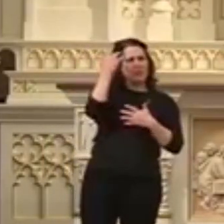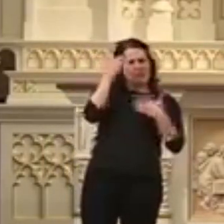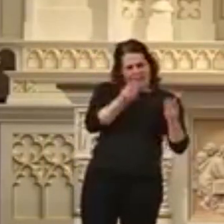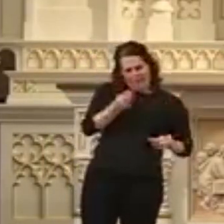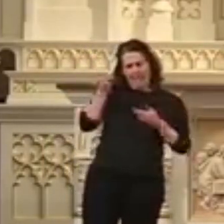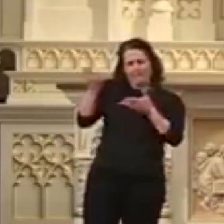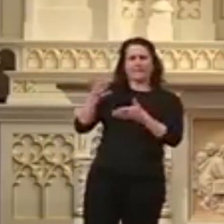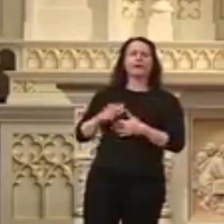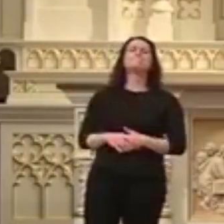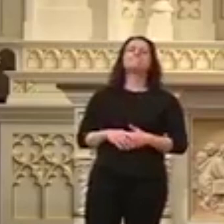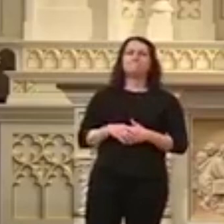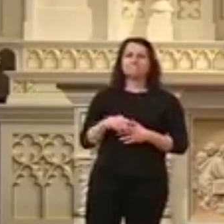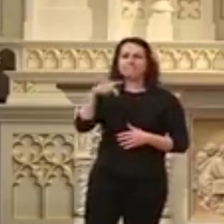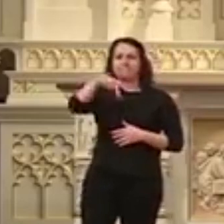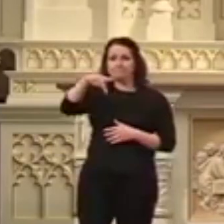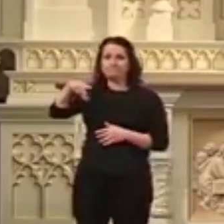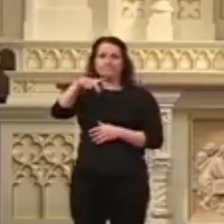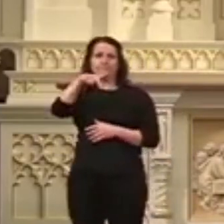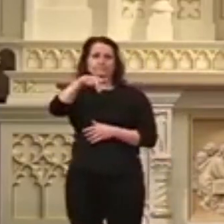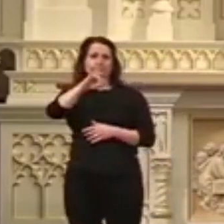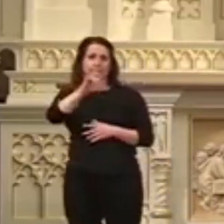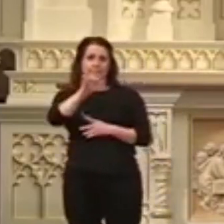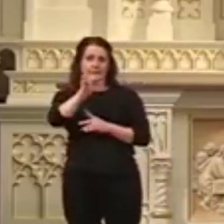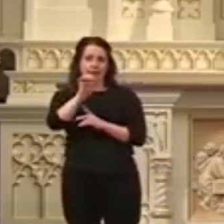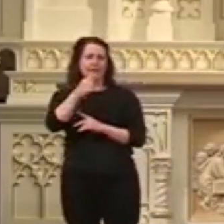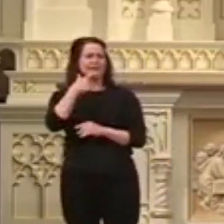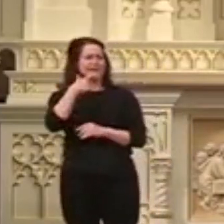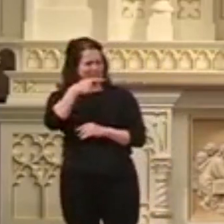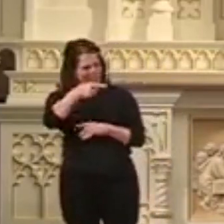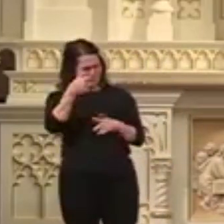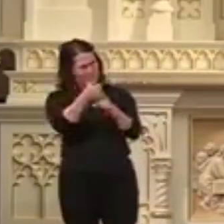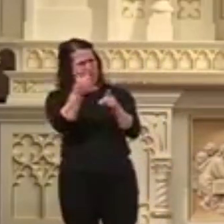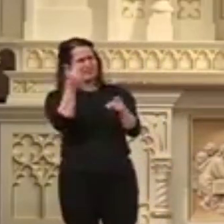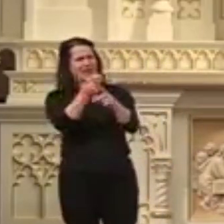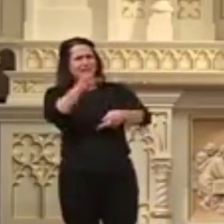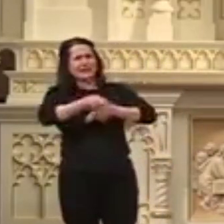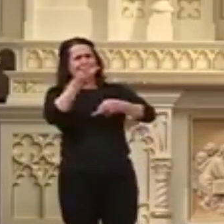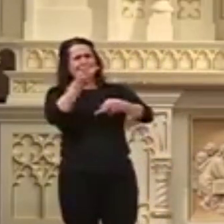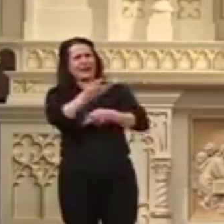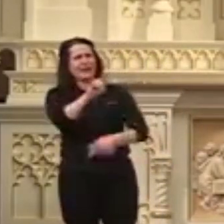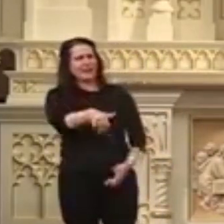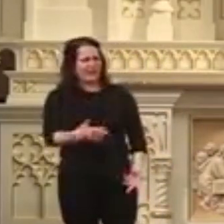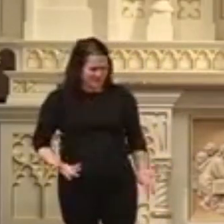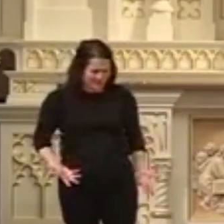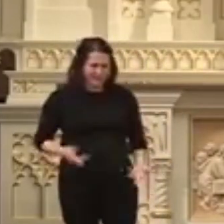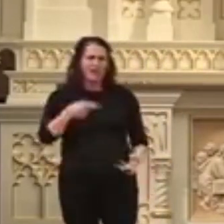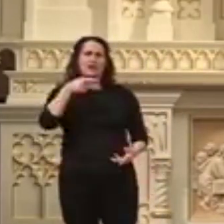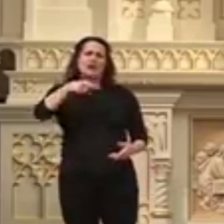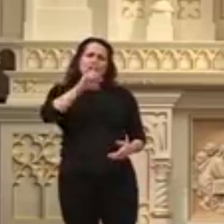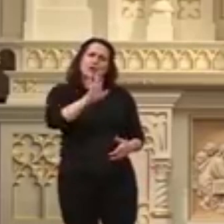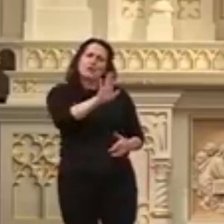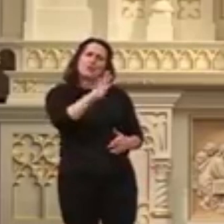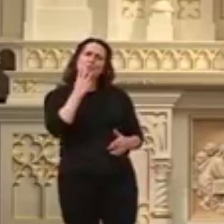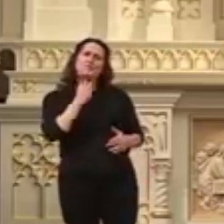this, Pilate said to them, take him yourselves and judge him according to your